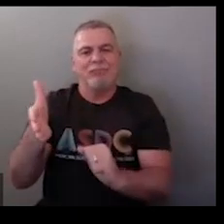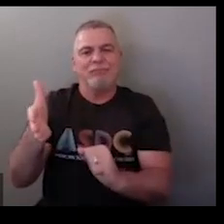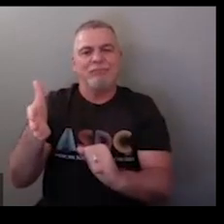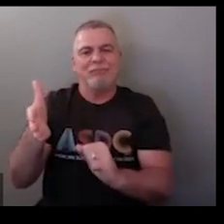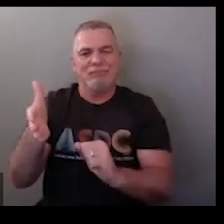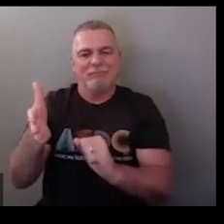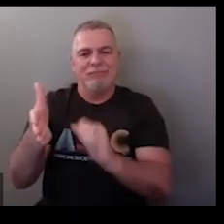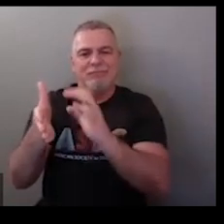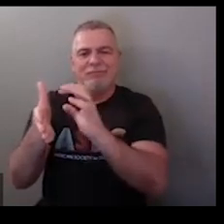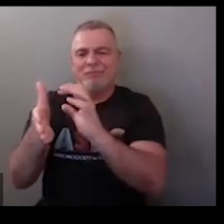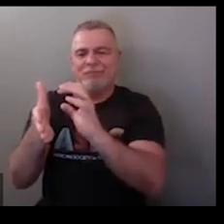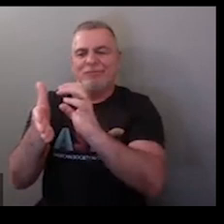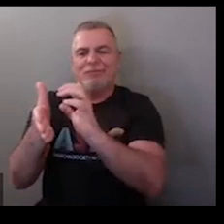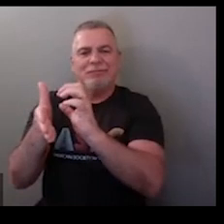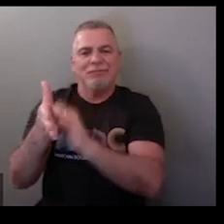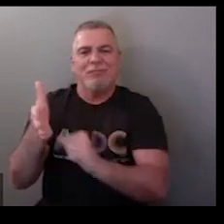subtract